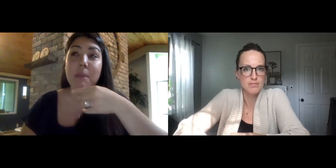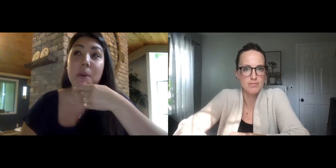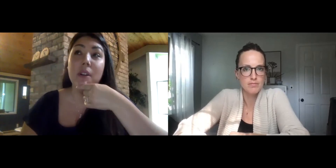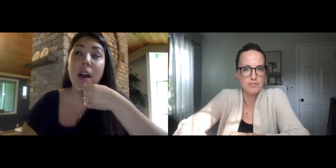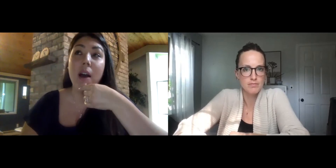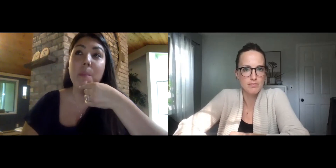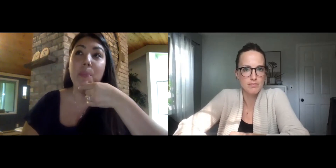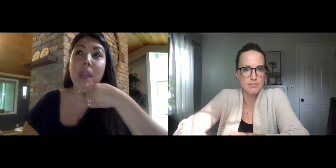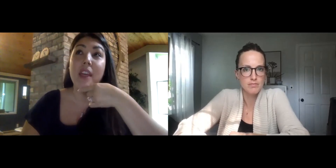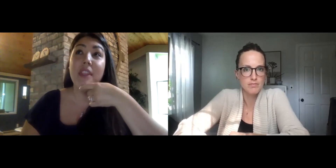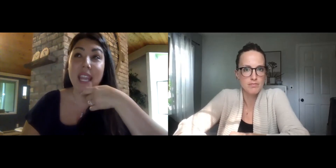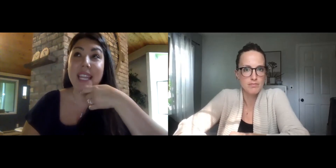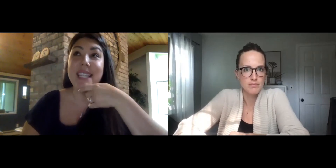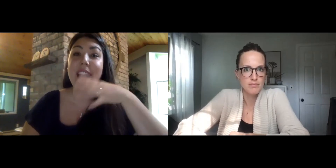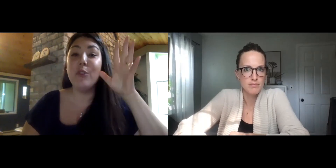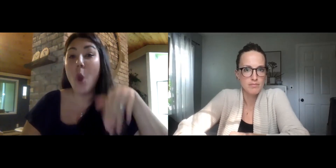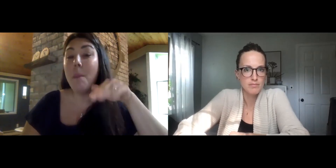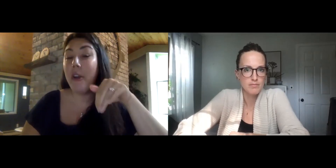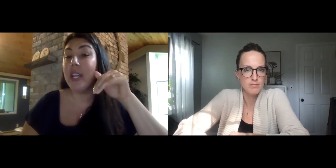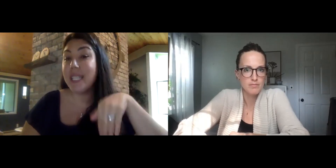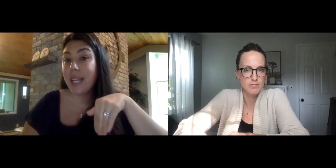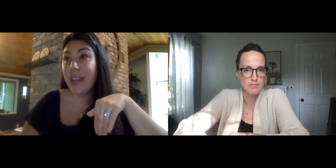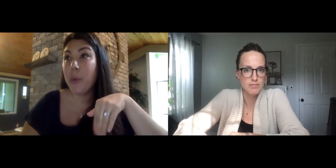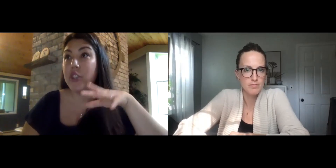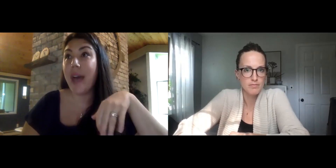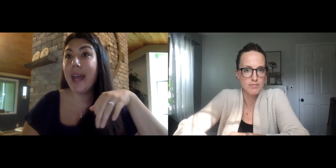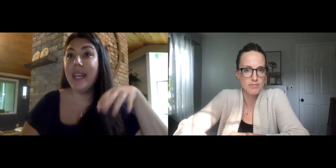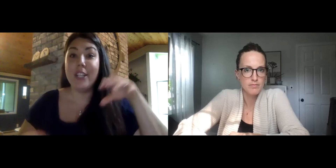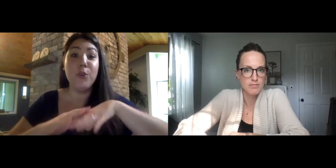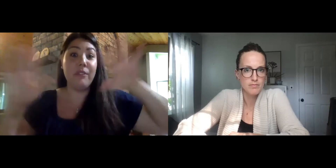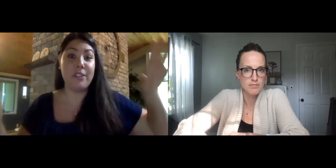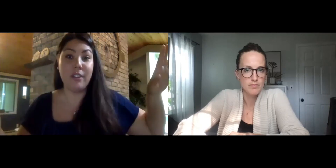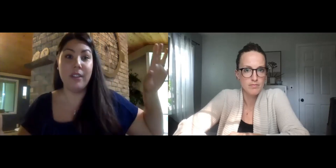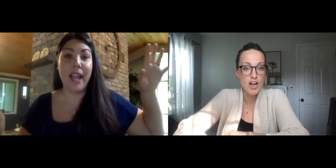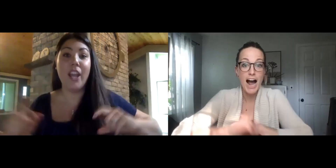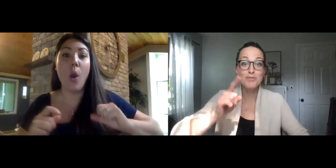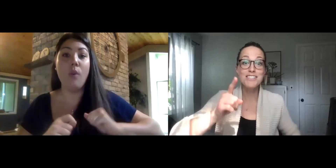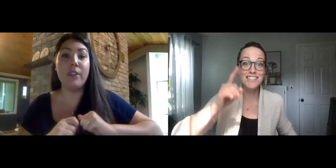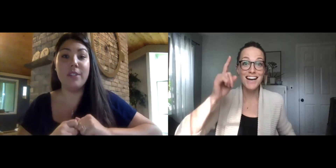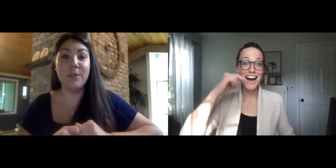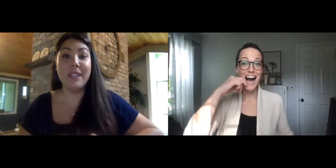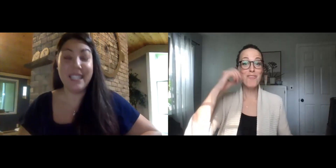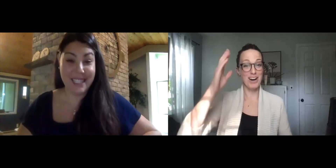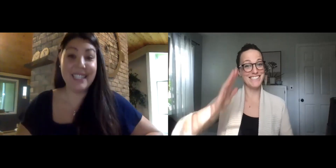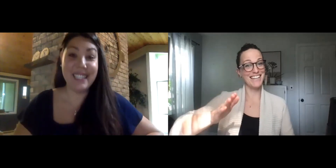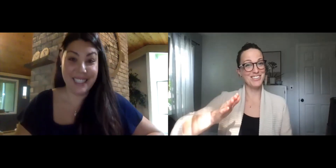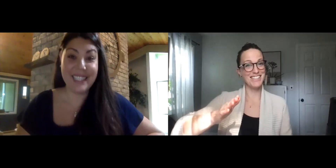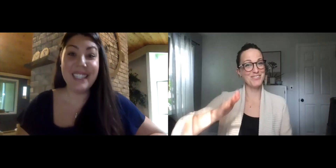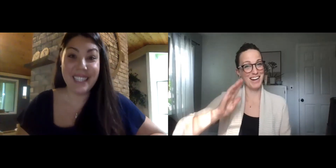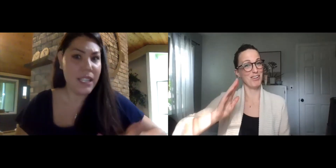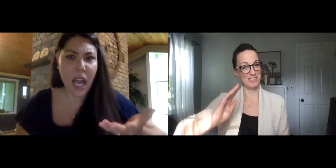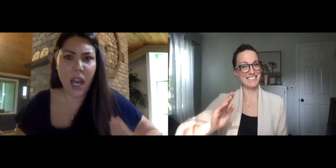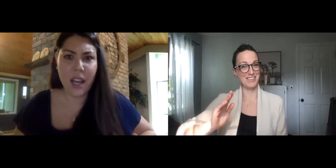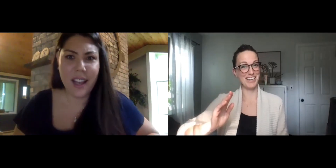of people think is that if you know American Sign Language, that it's universal. Like, I could go over to. I wanted to ask you